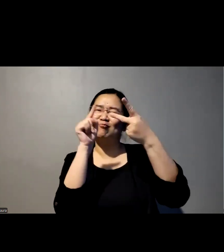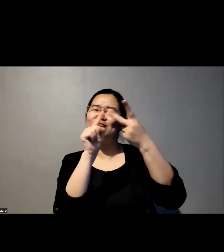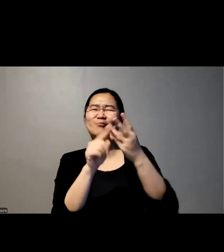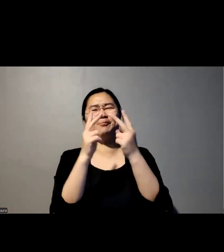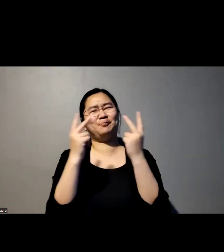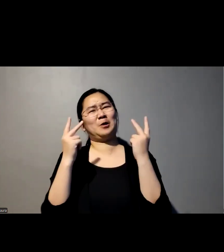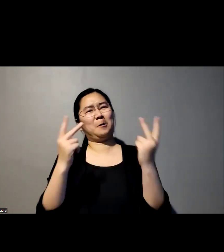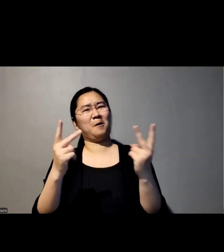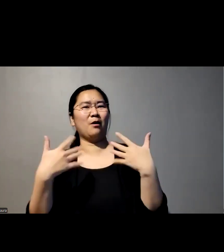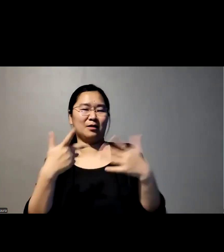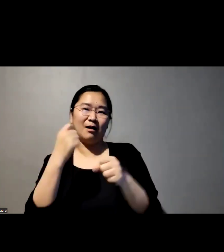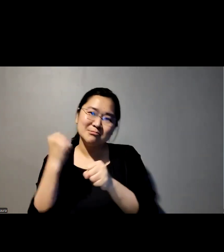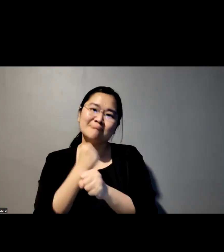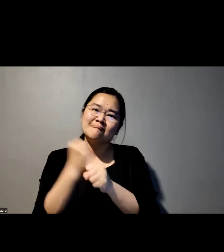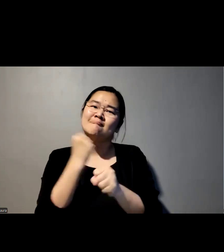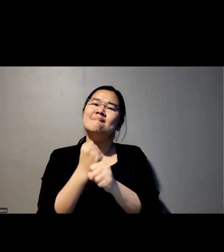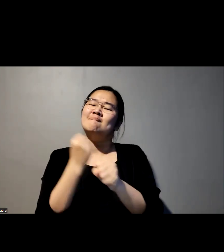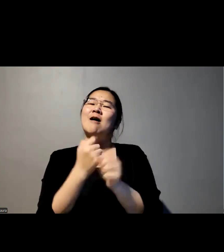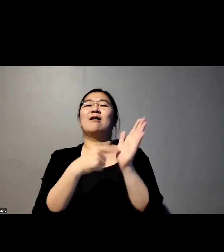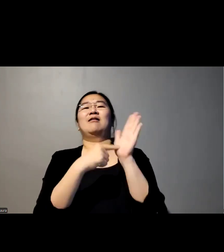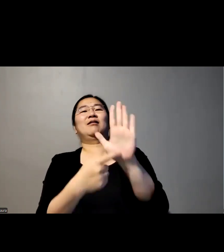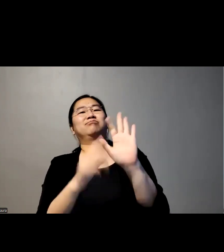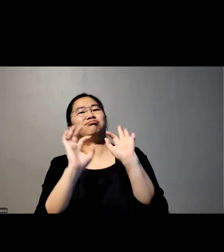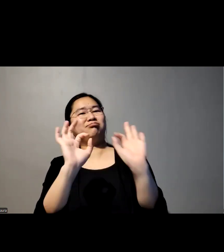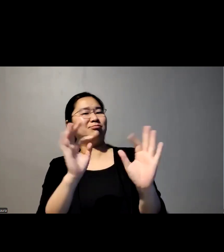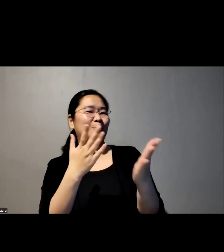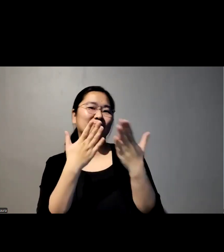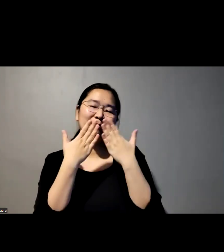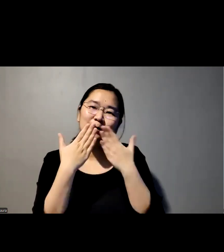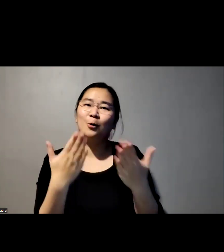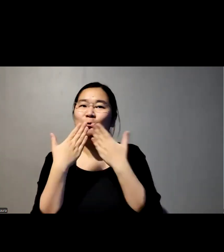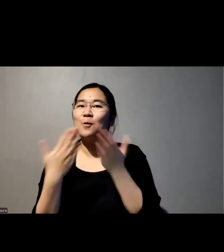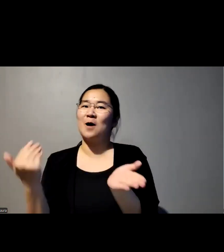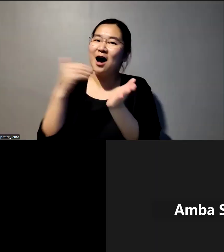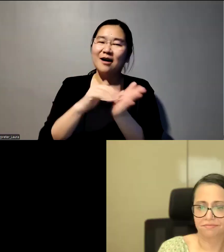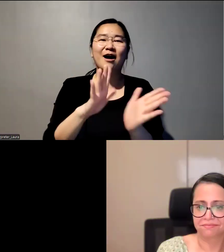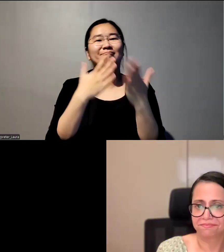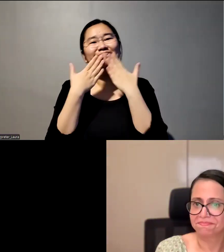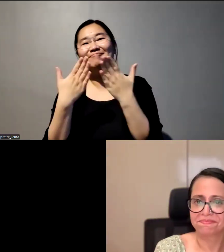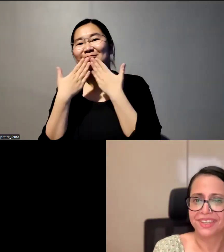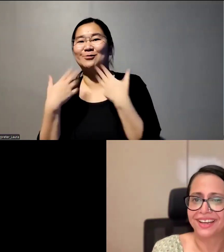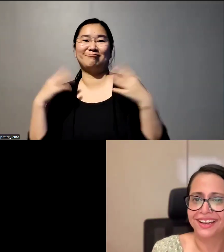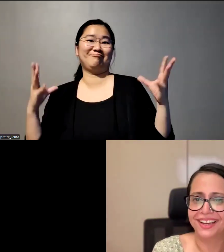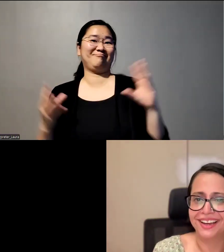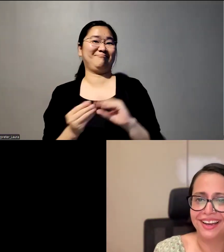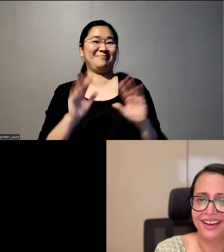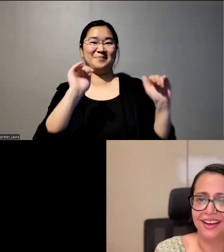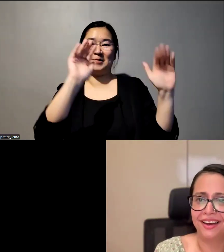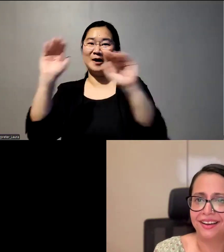say goodbye and maybe hand over back to Amber if there's any parting words. Thank you once